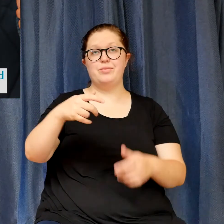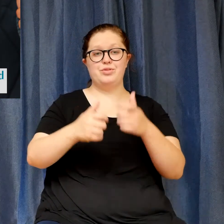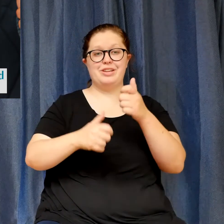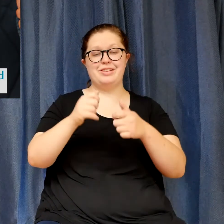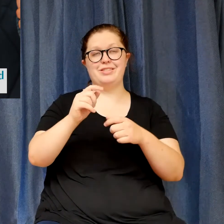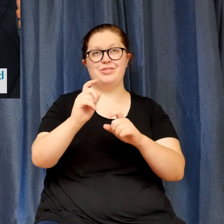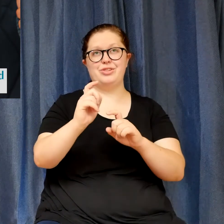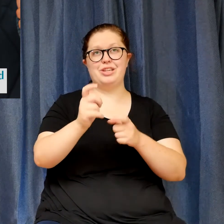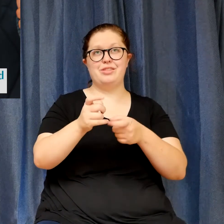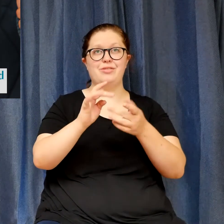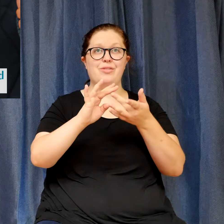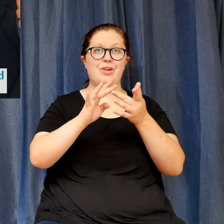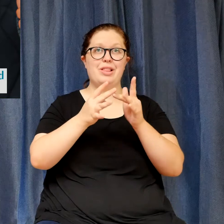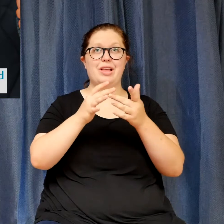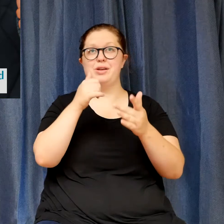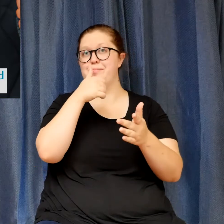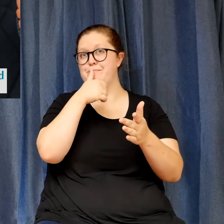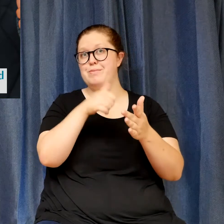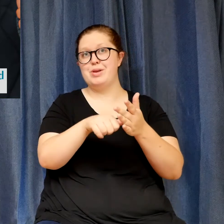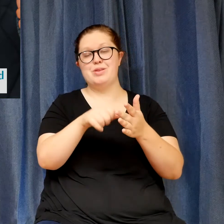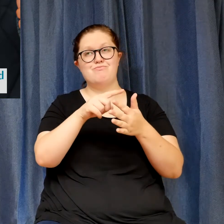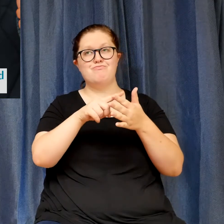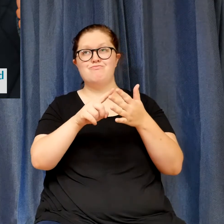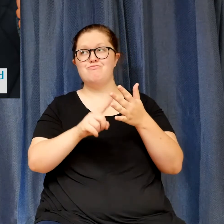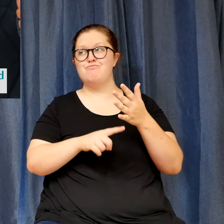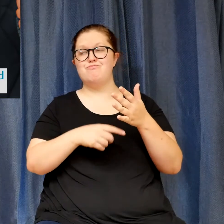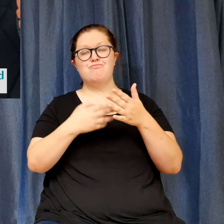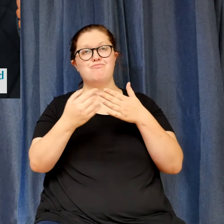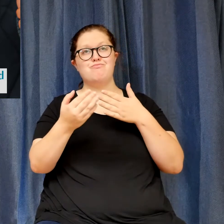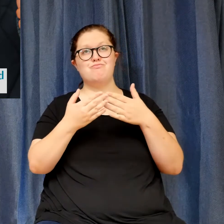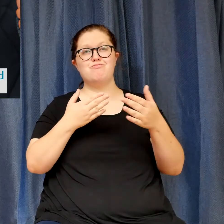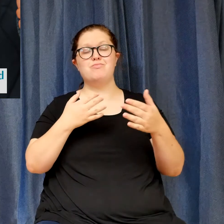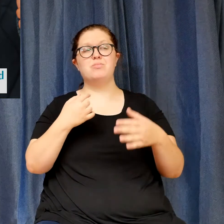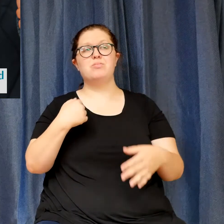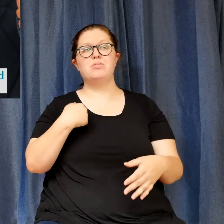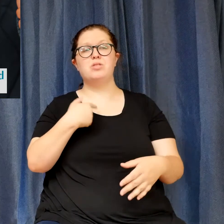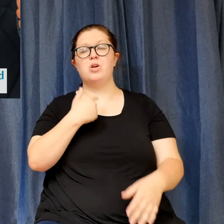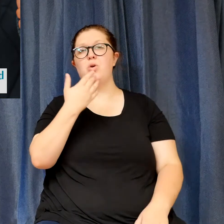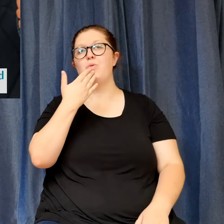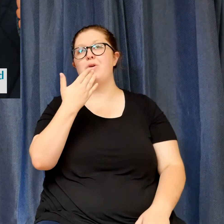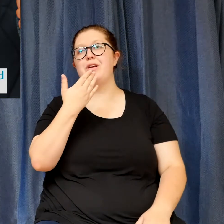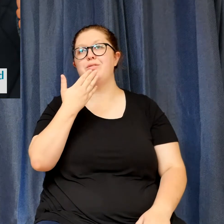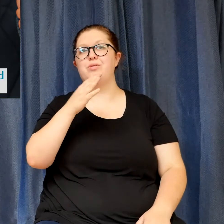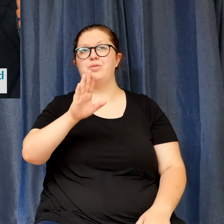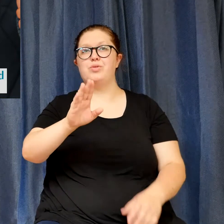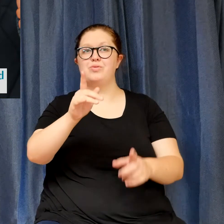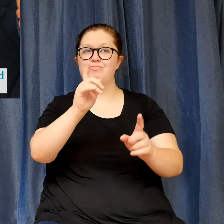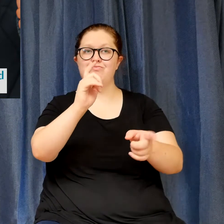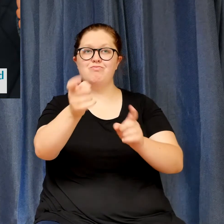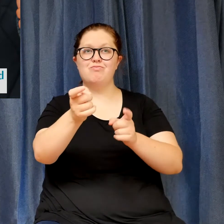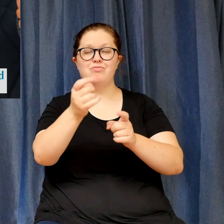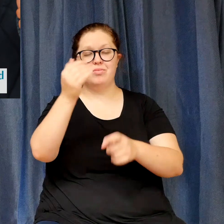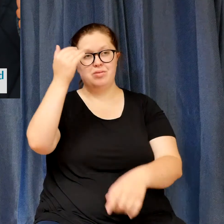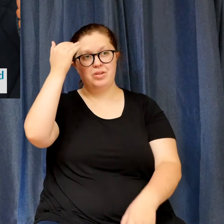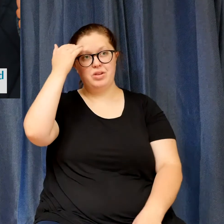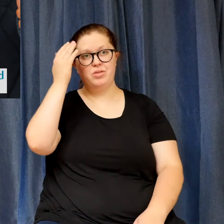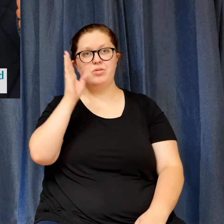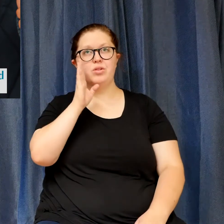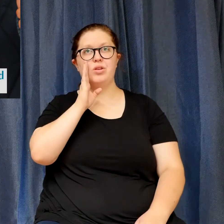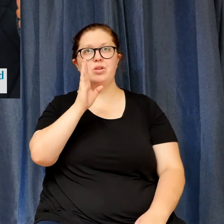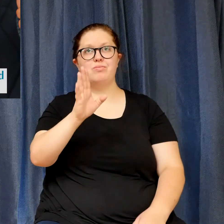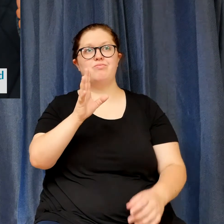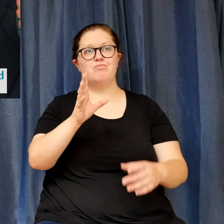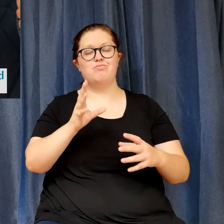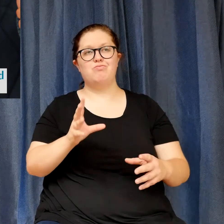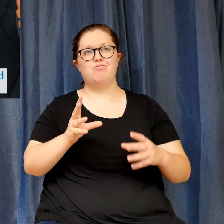you're texting to give online, or by mail, we are so grateful for your generosity and know that it will